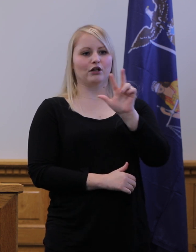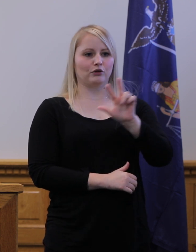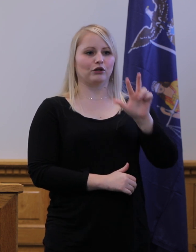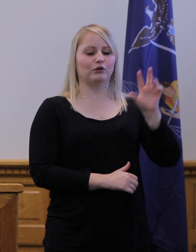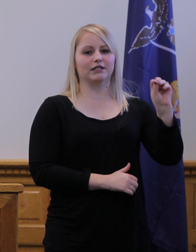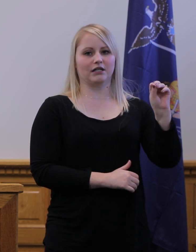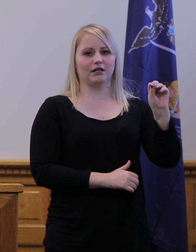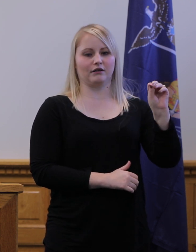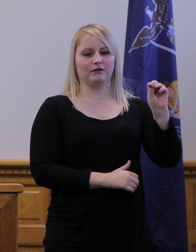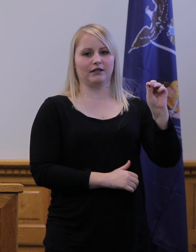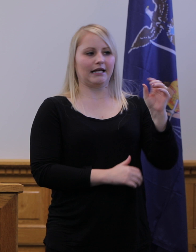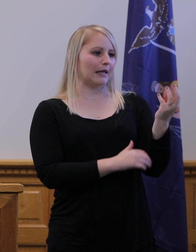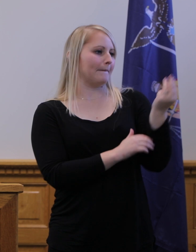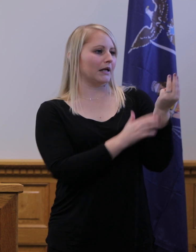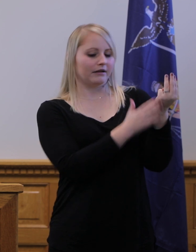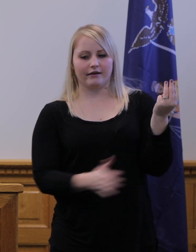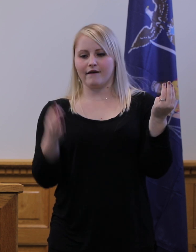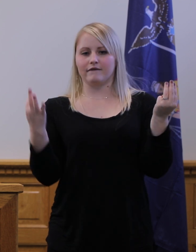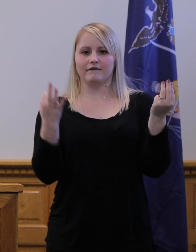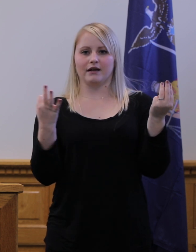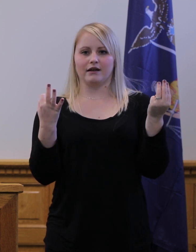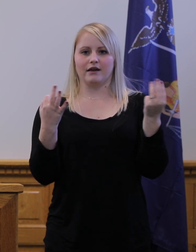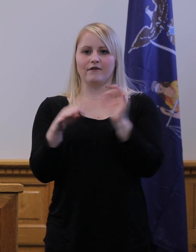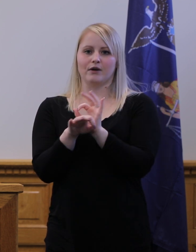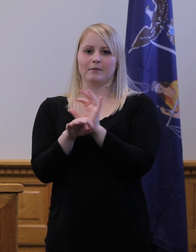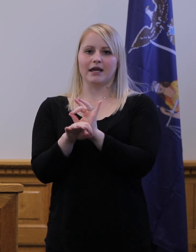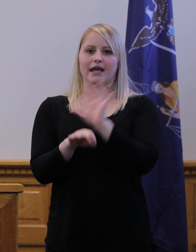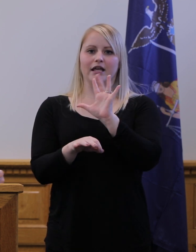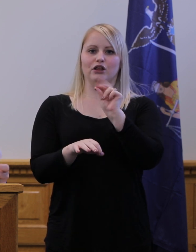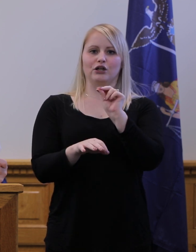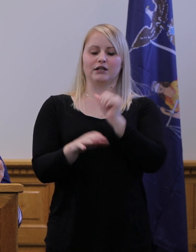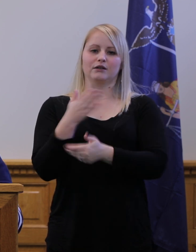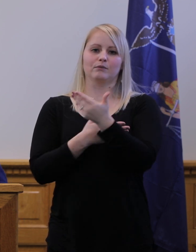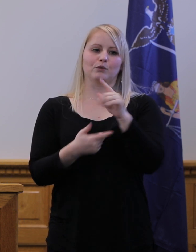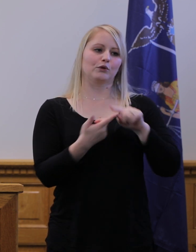315-349-3330 Monday through Friday between 8:30 and 4 p.m. Thank you.